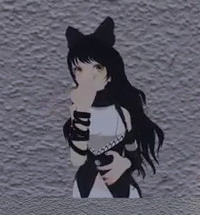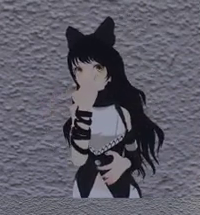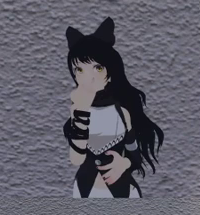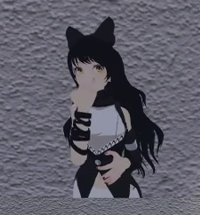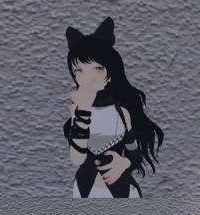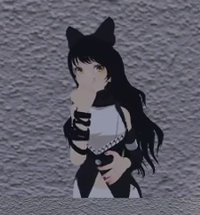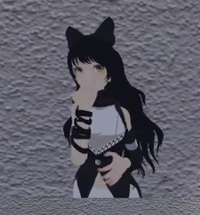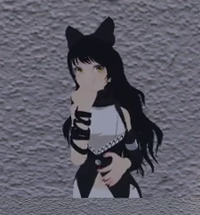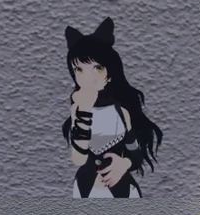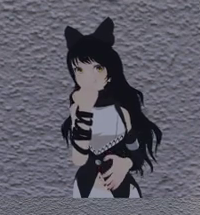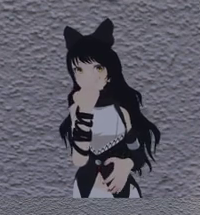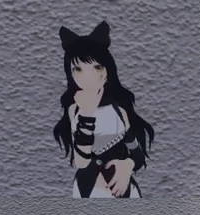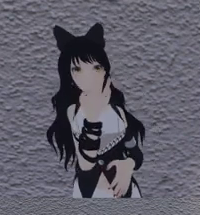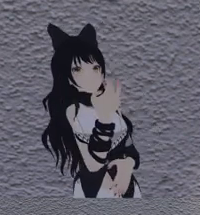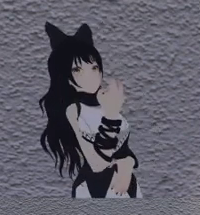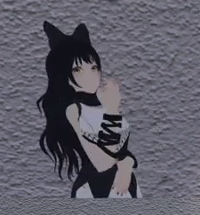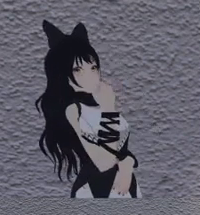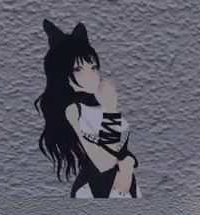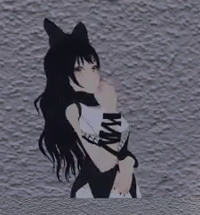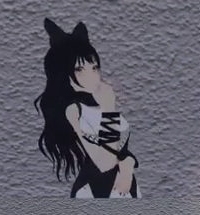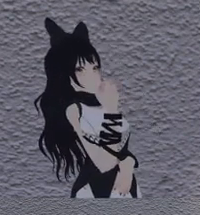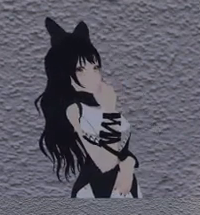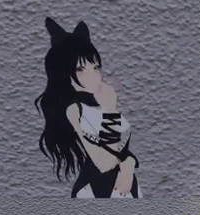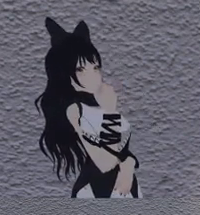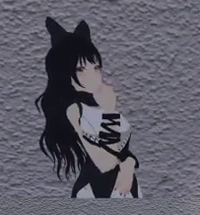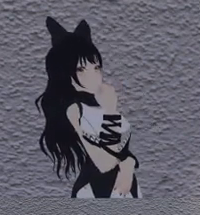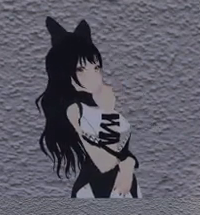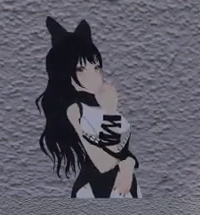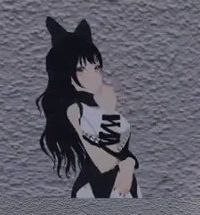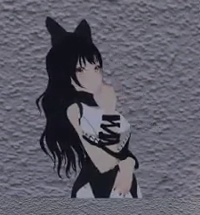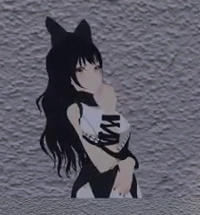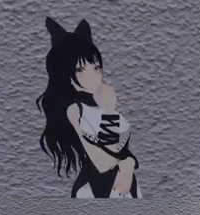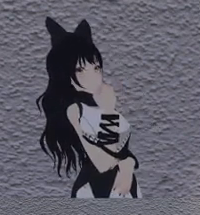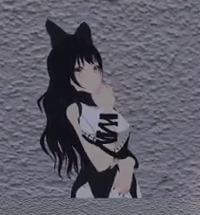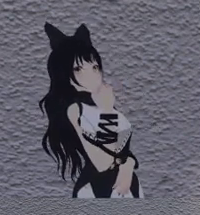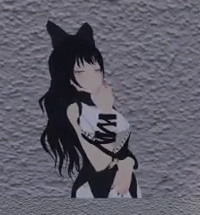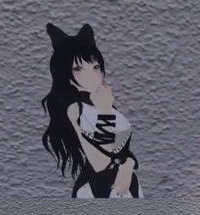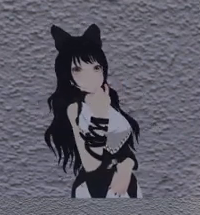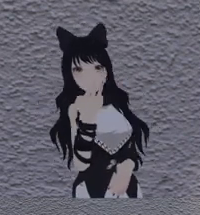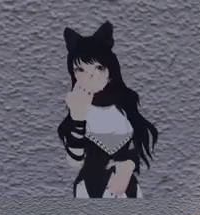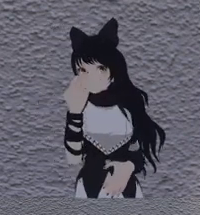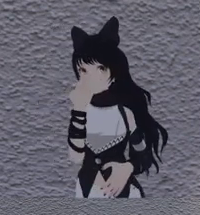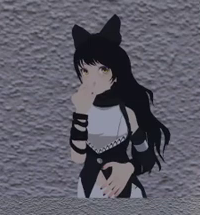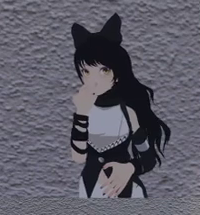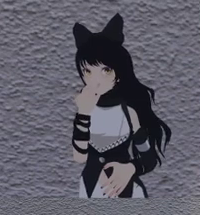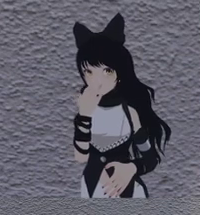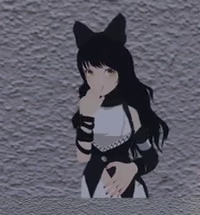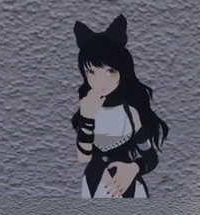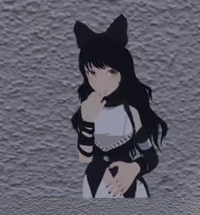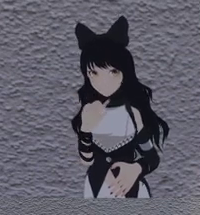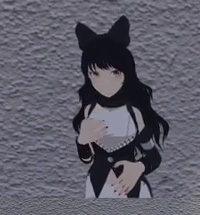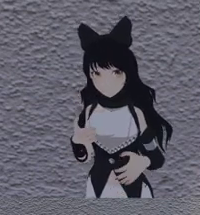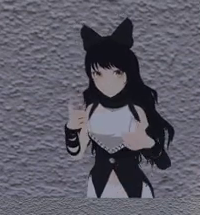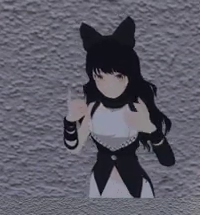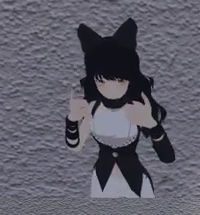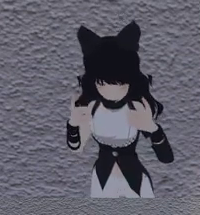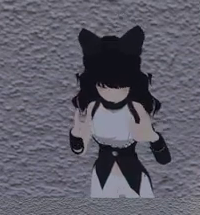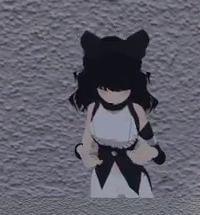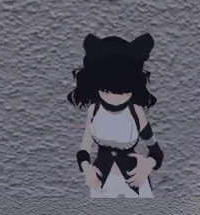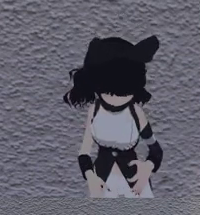Now, this sign, what is it? Eat. Eat. Nom nom nom nom nom. Eat.